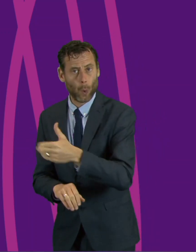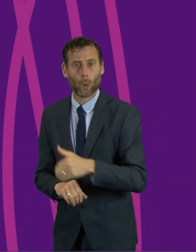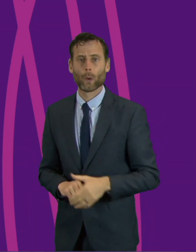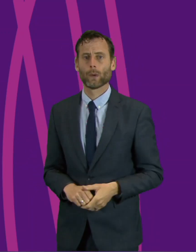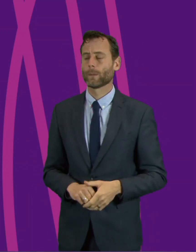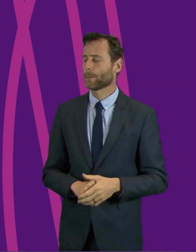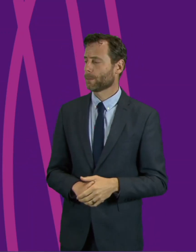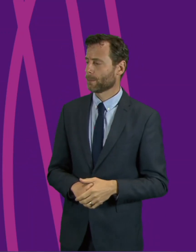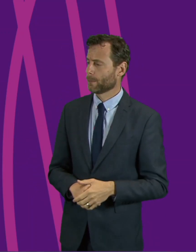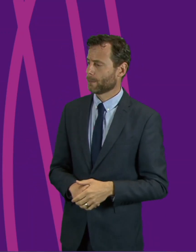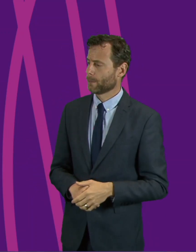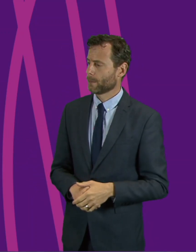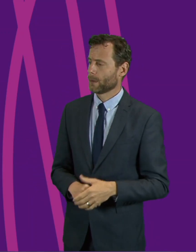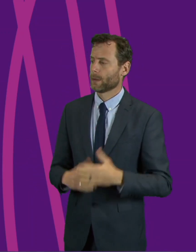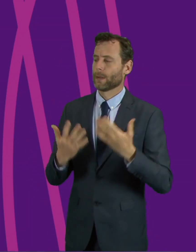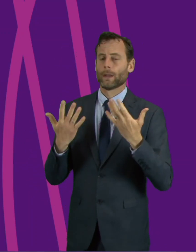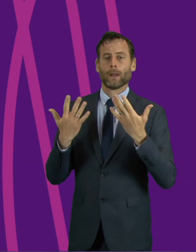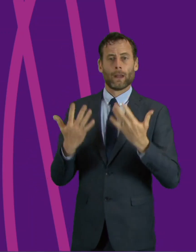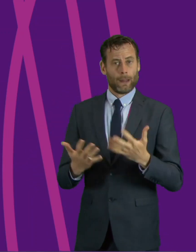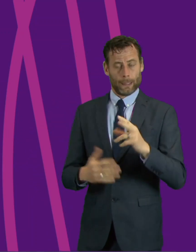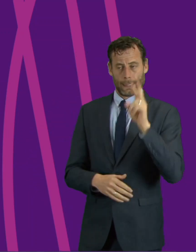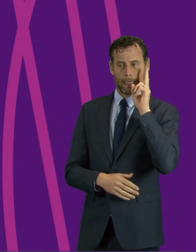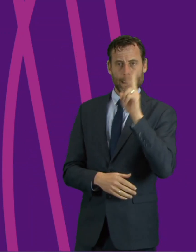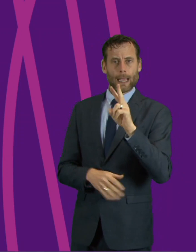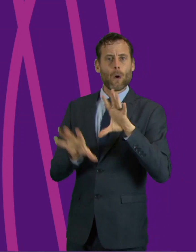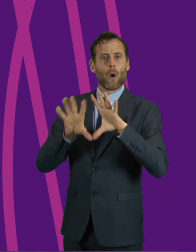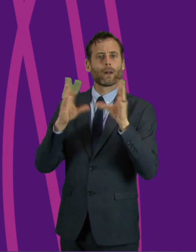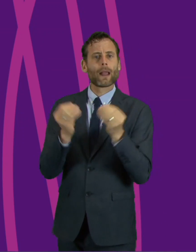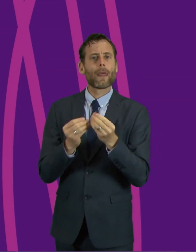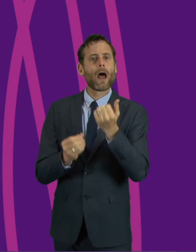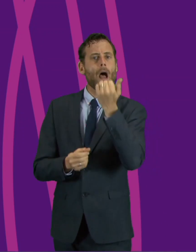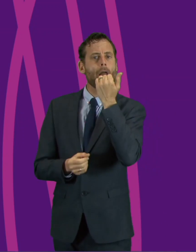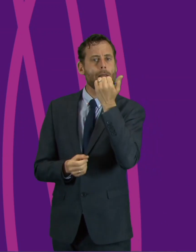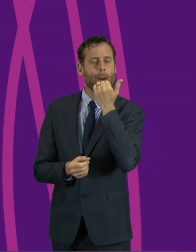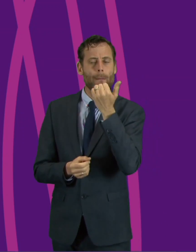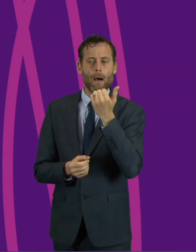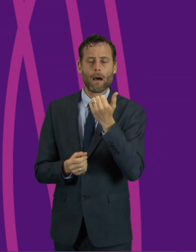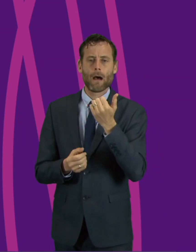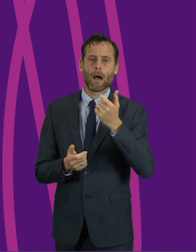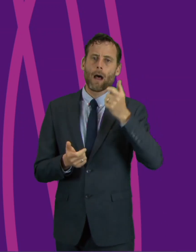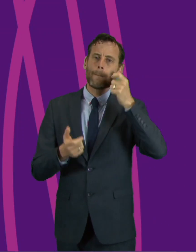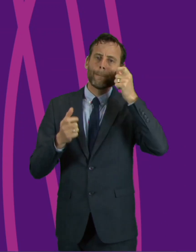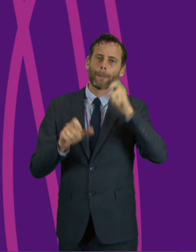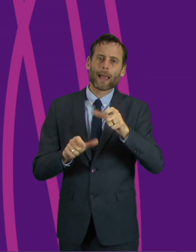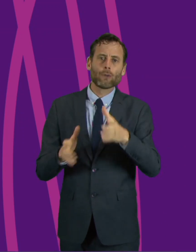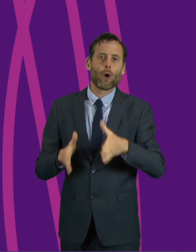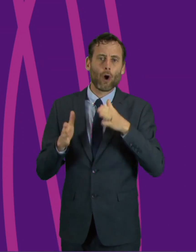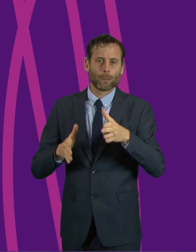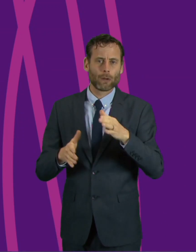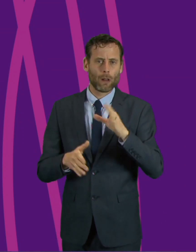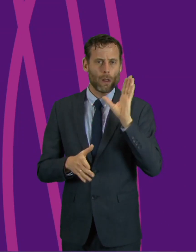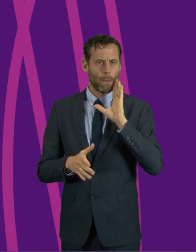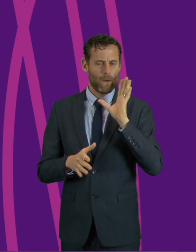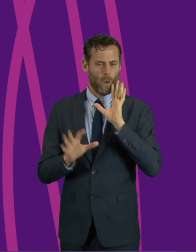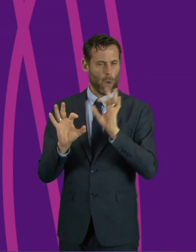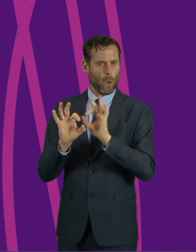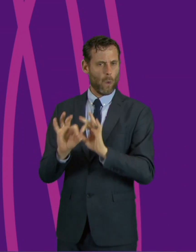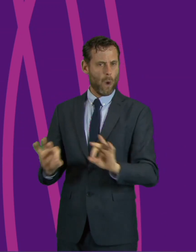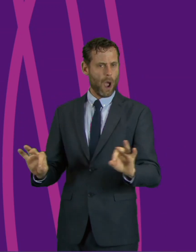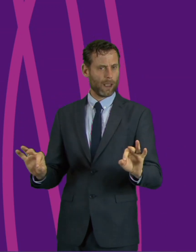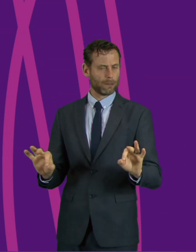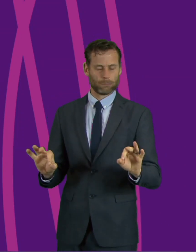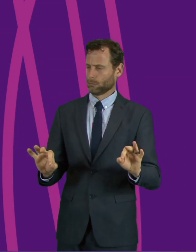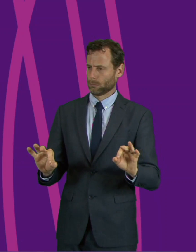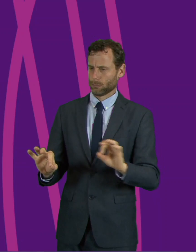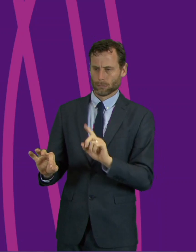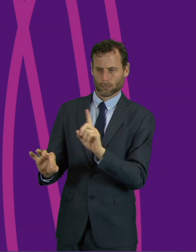in terms of hospital bed occupancy, for example, that message is starting to get across, and these numbers are going up again, which is